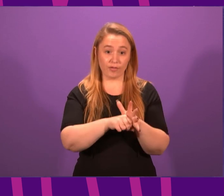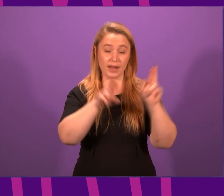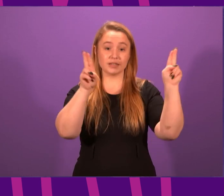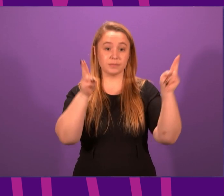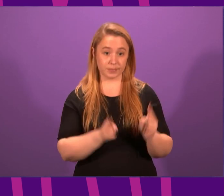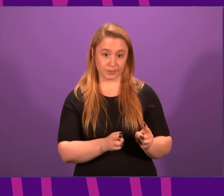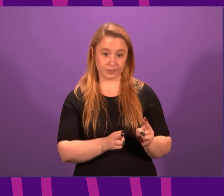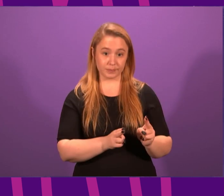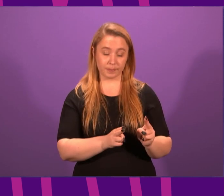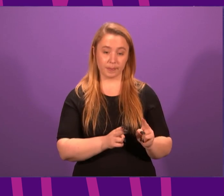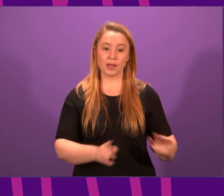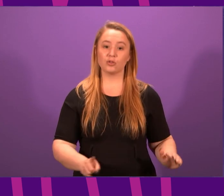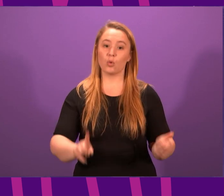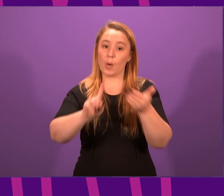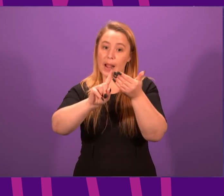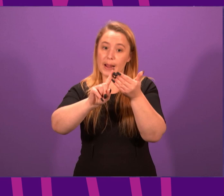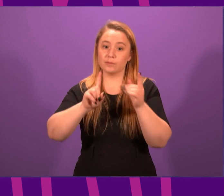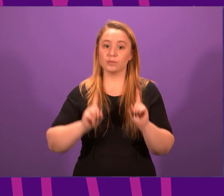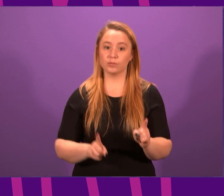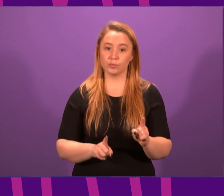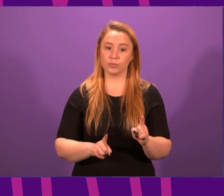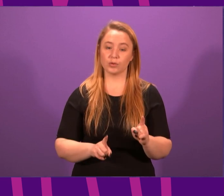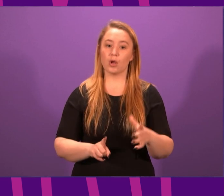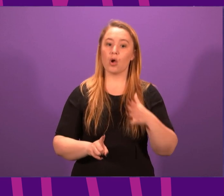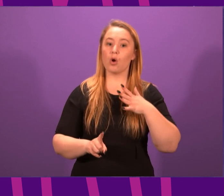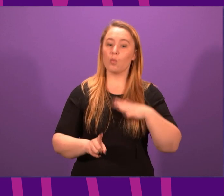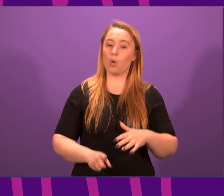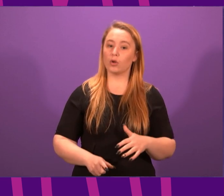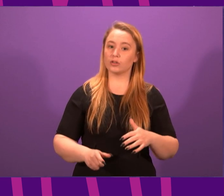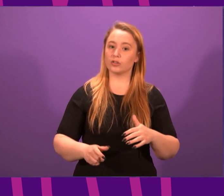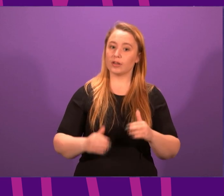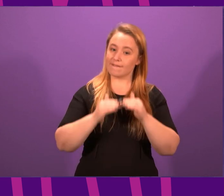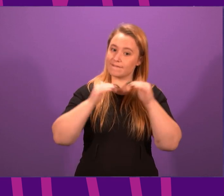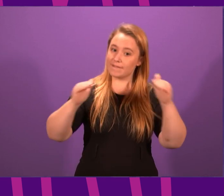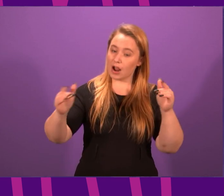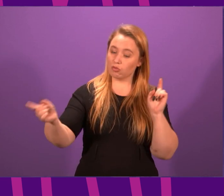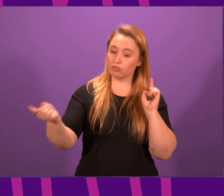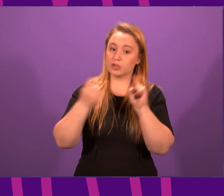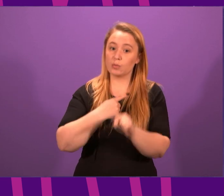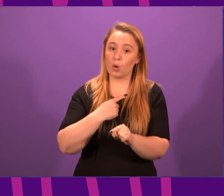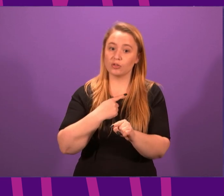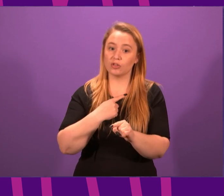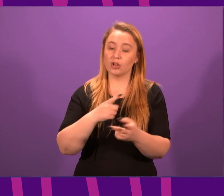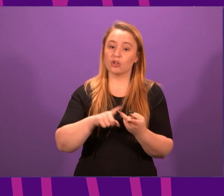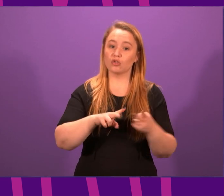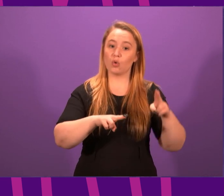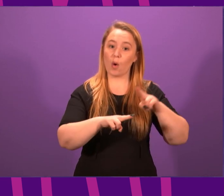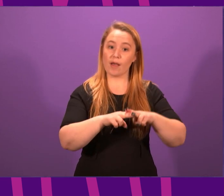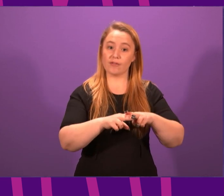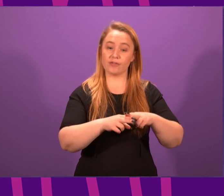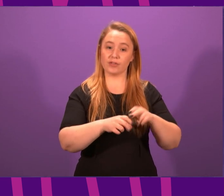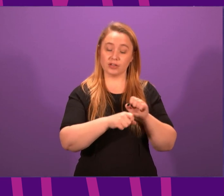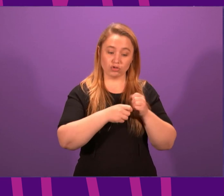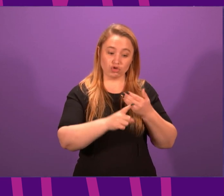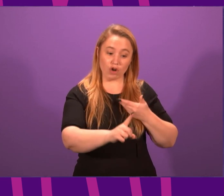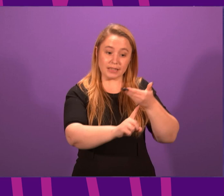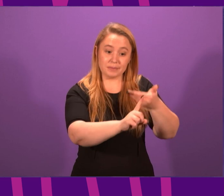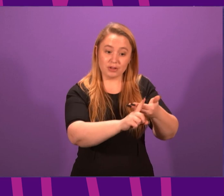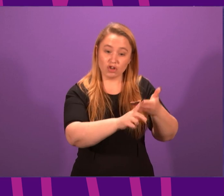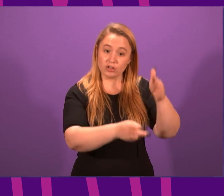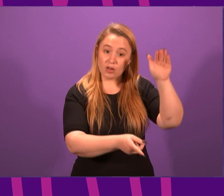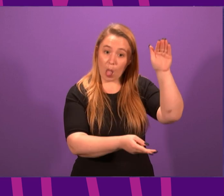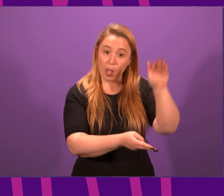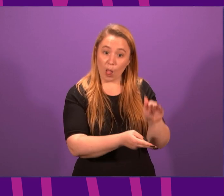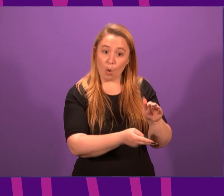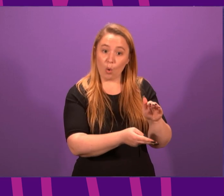virus. So our aim is to allow a more proportionate response where areas of the country with very low levels of transmissions do not